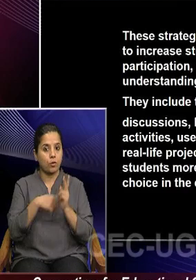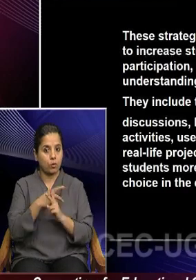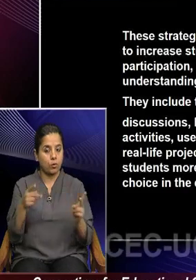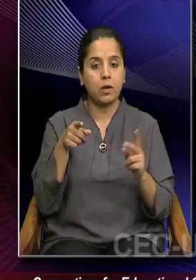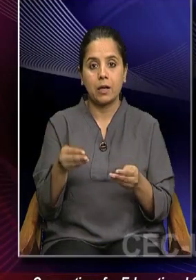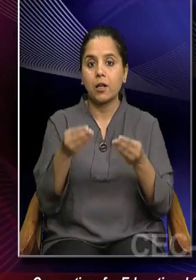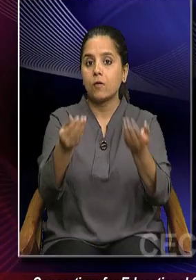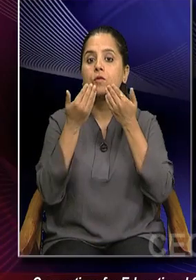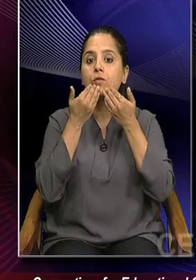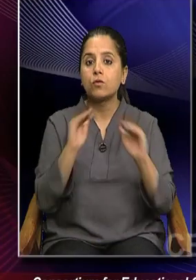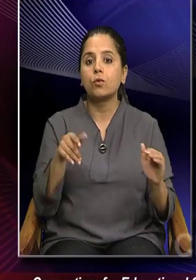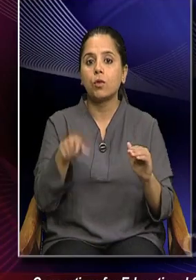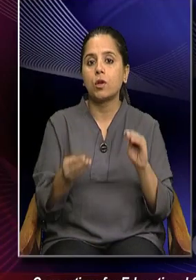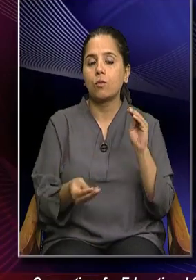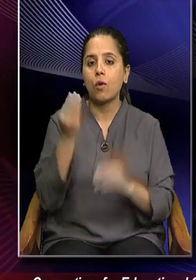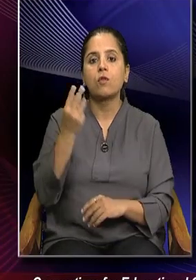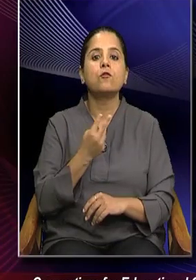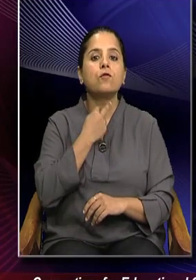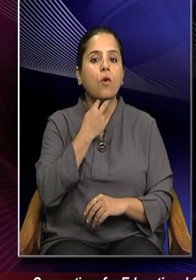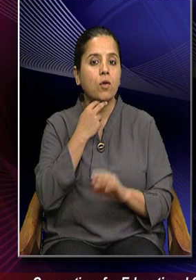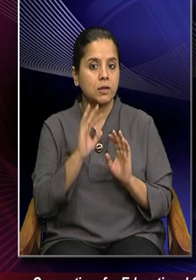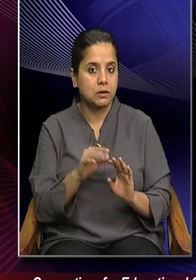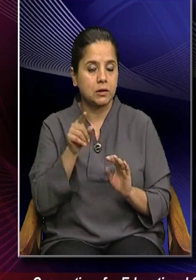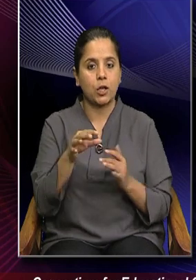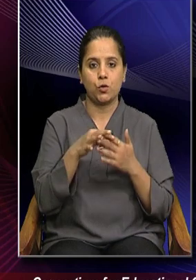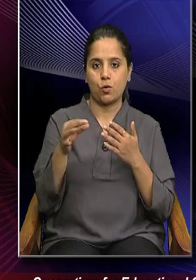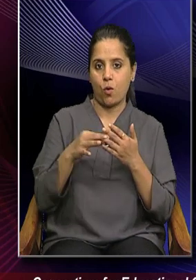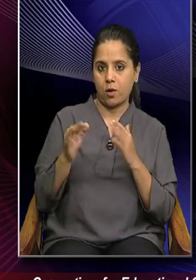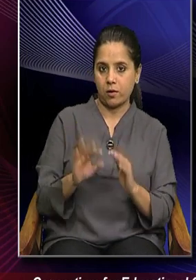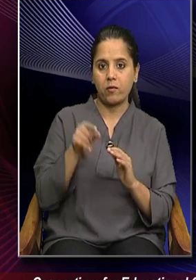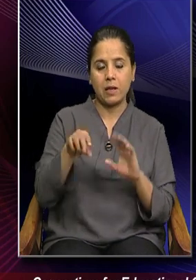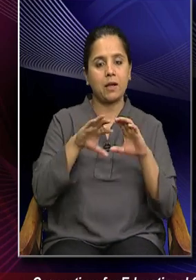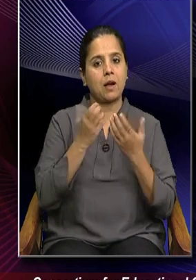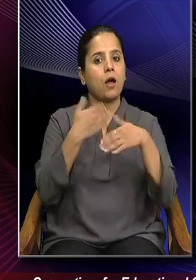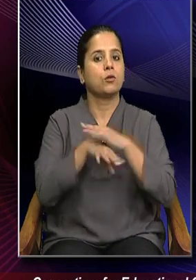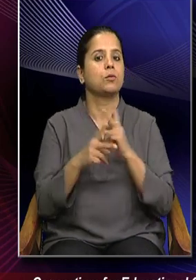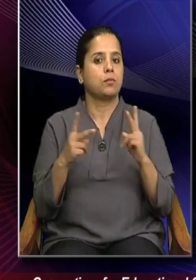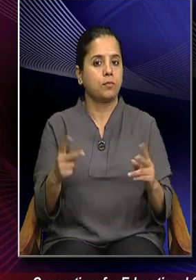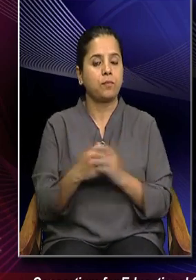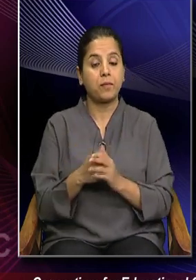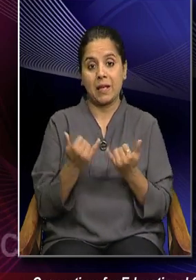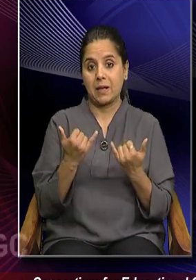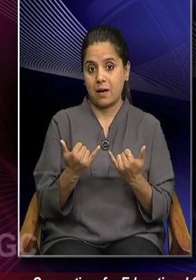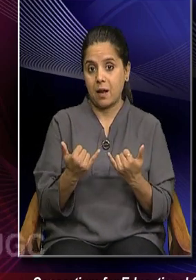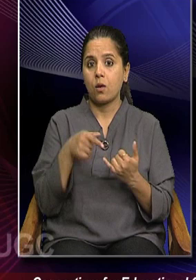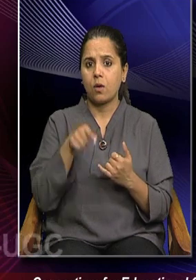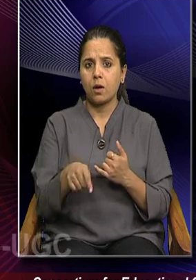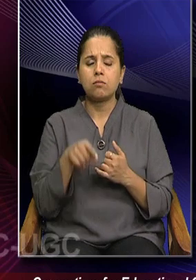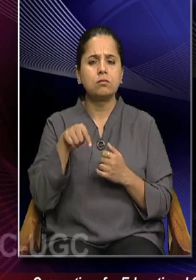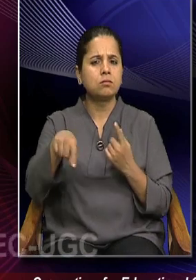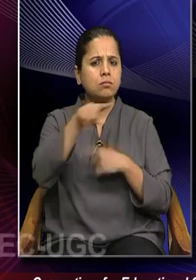giving students more voice and choice in the classroom. Now, by